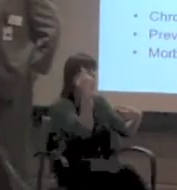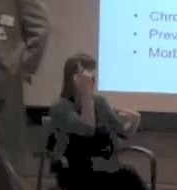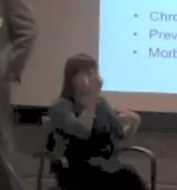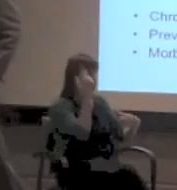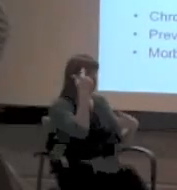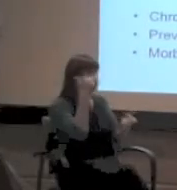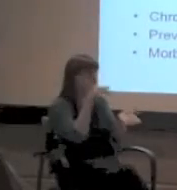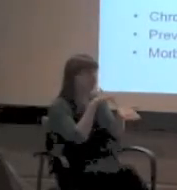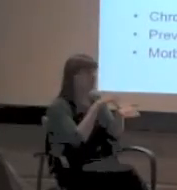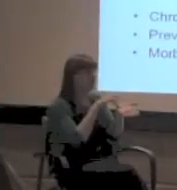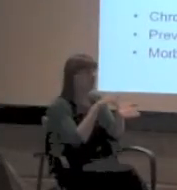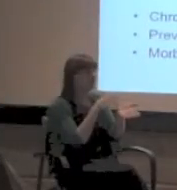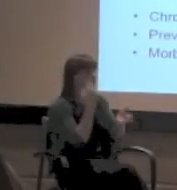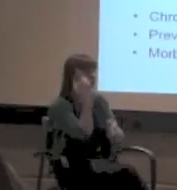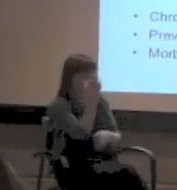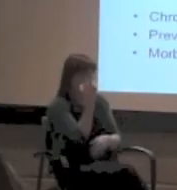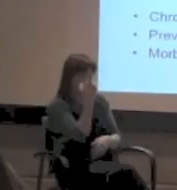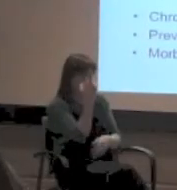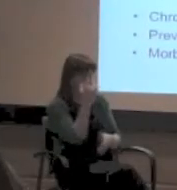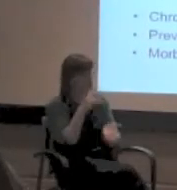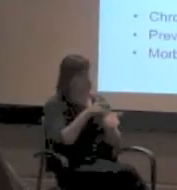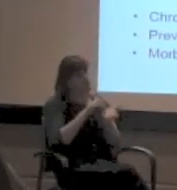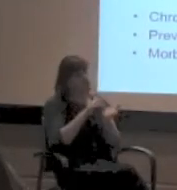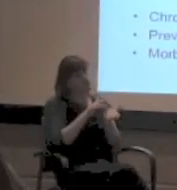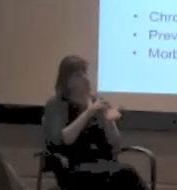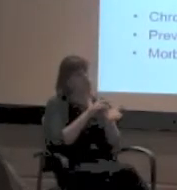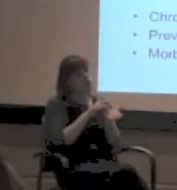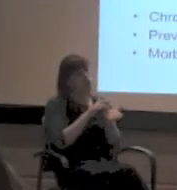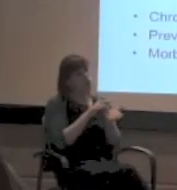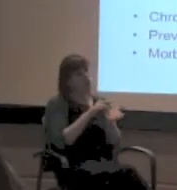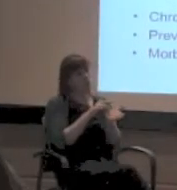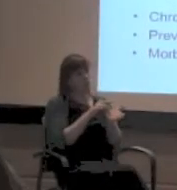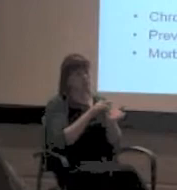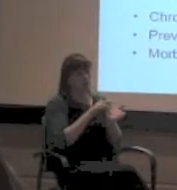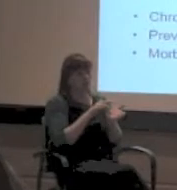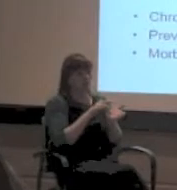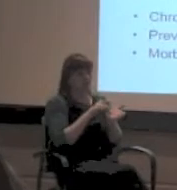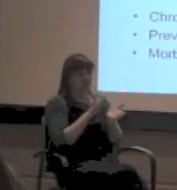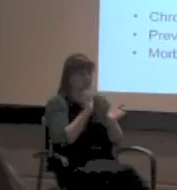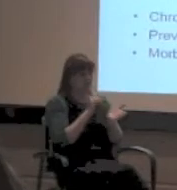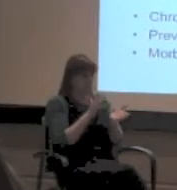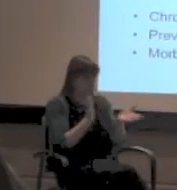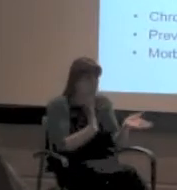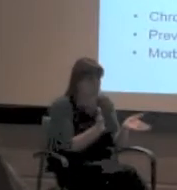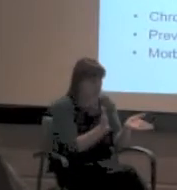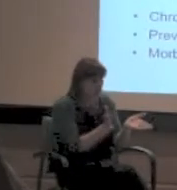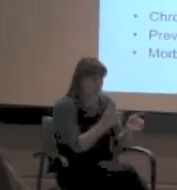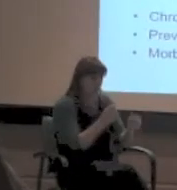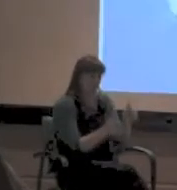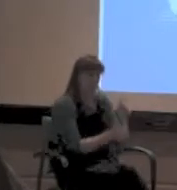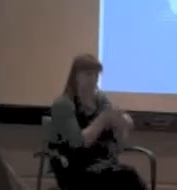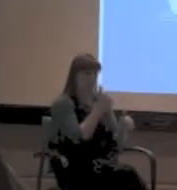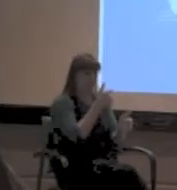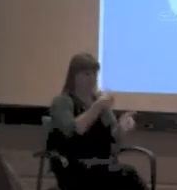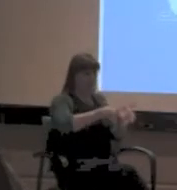for medical reasons, and it's actually the medical morbidity that's driving most of the costs.